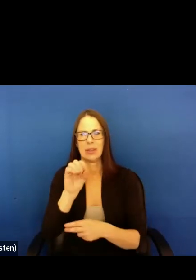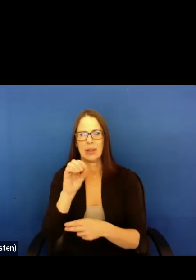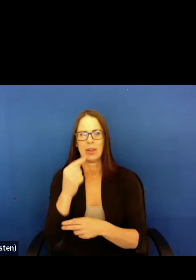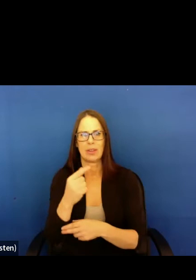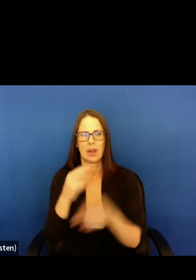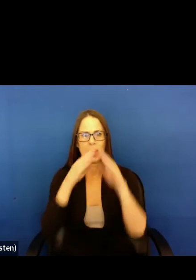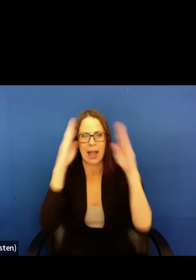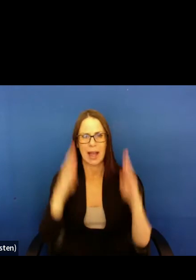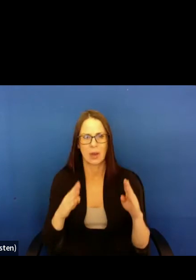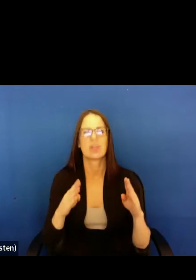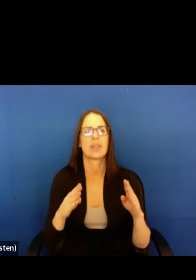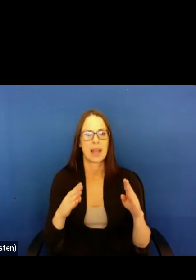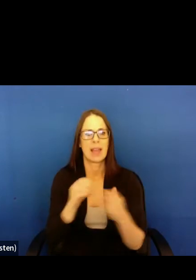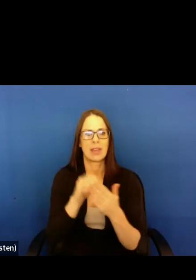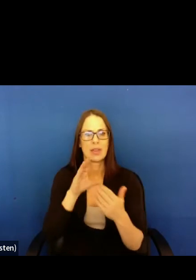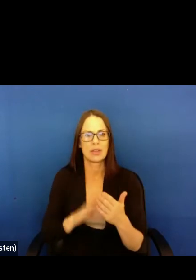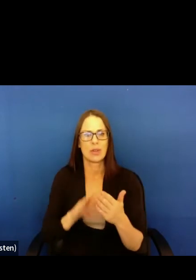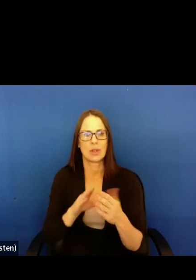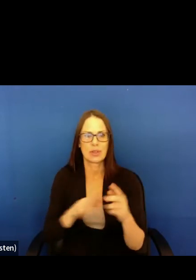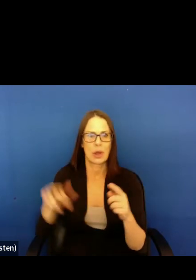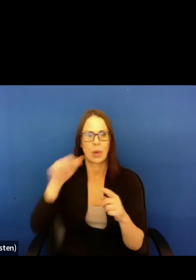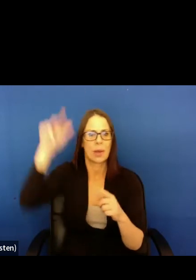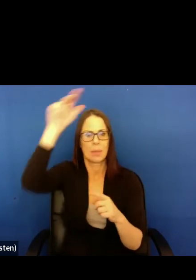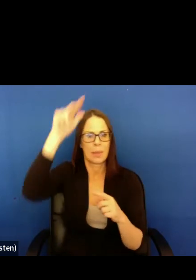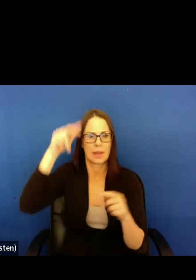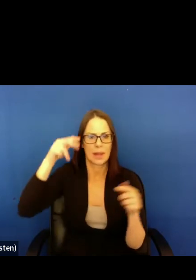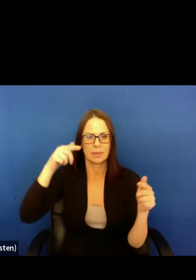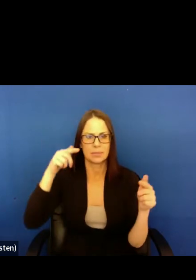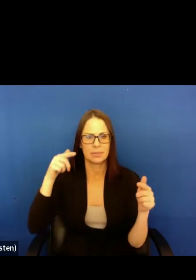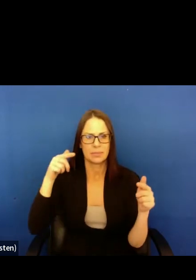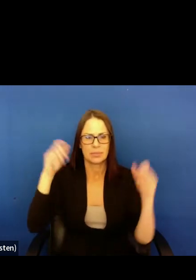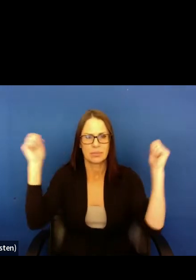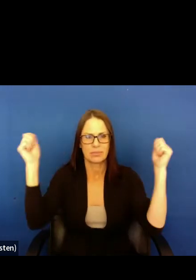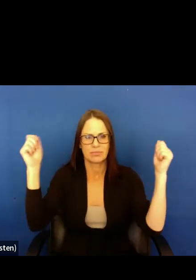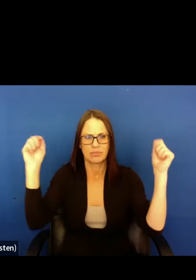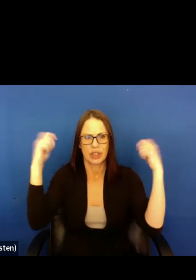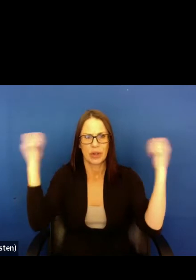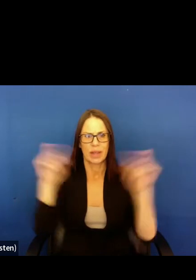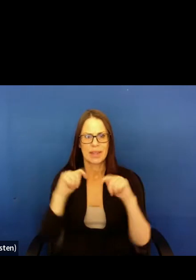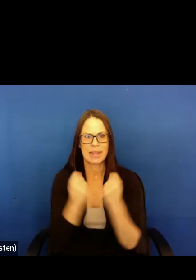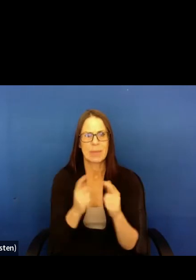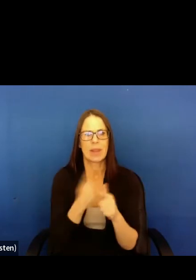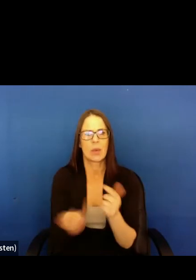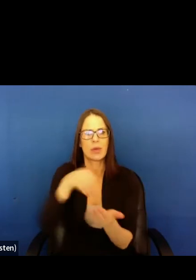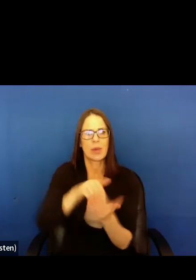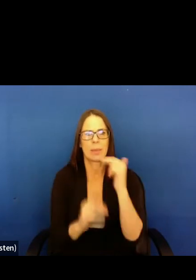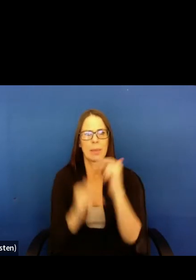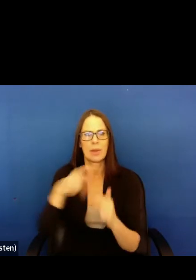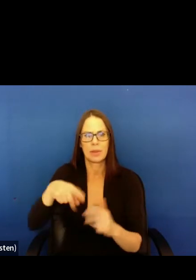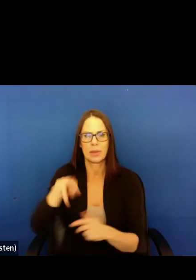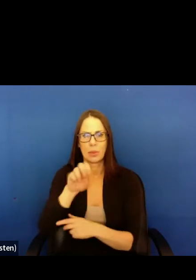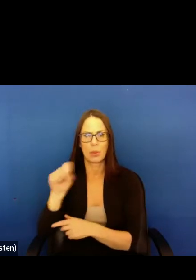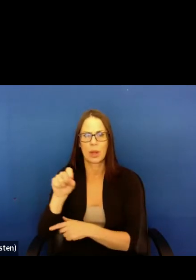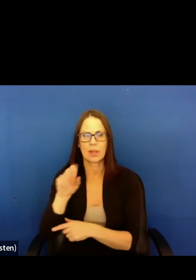and cheer on the team. So that was a huge win, I think. We also rebuilt the press box, and it wasn't